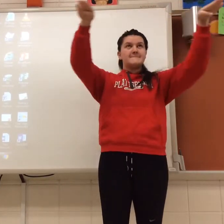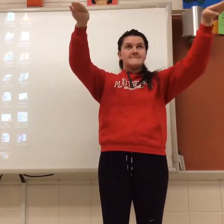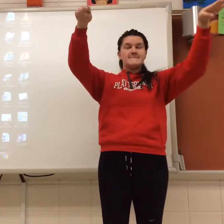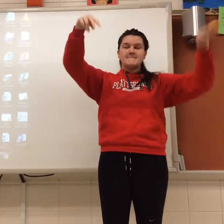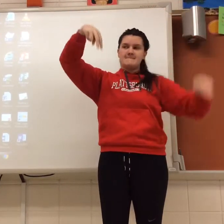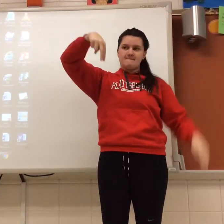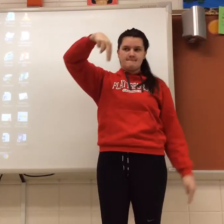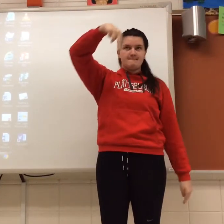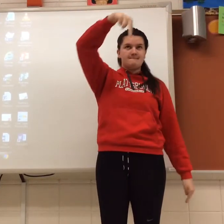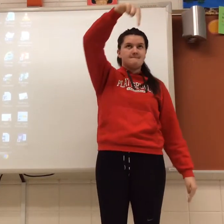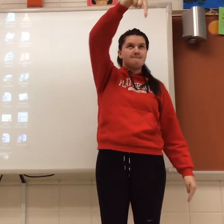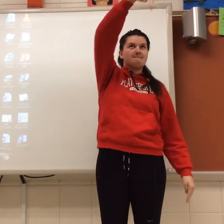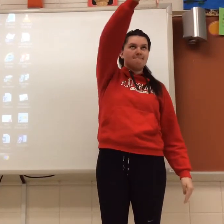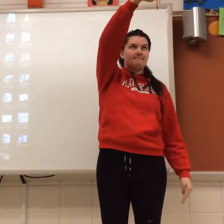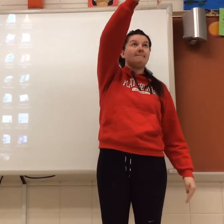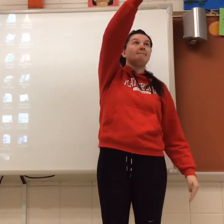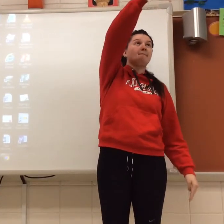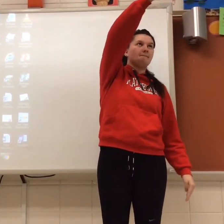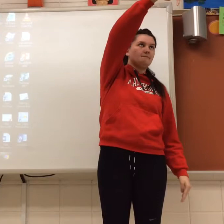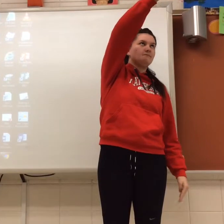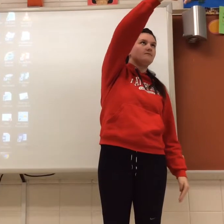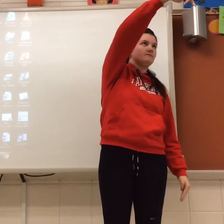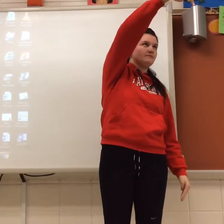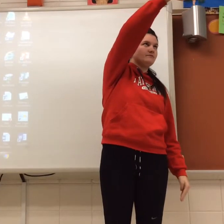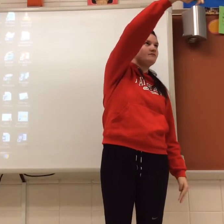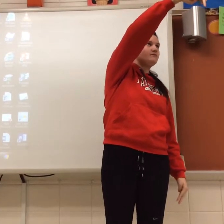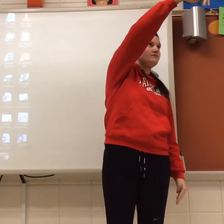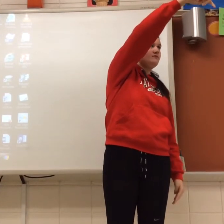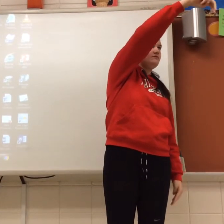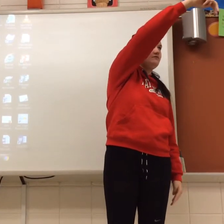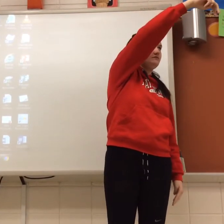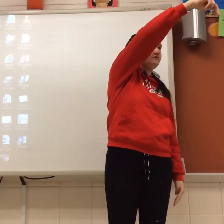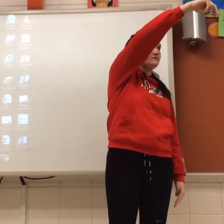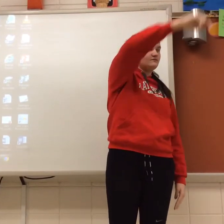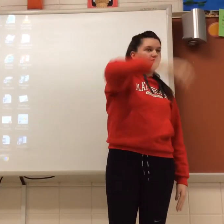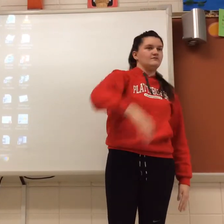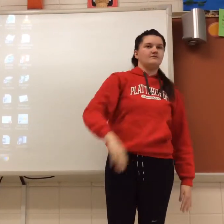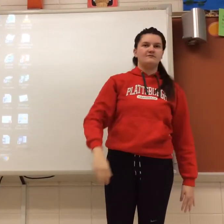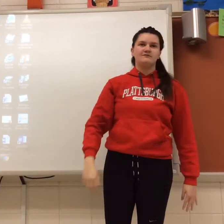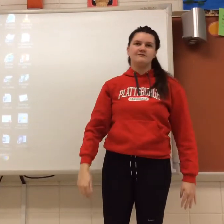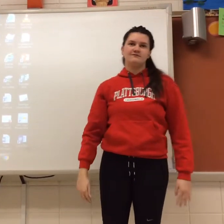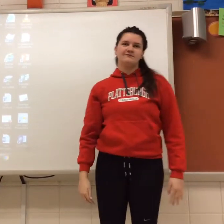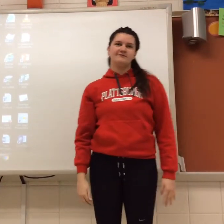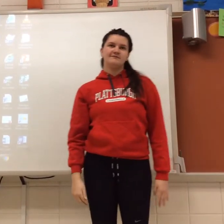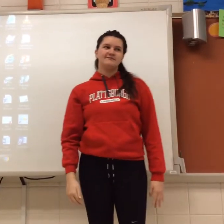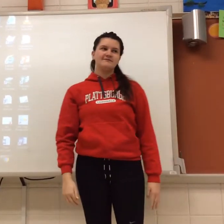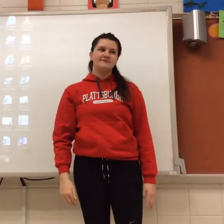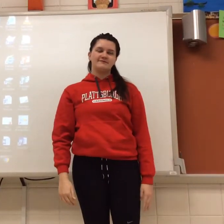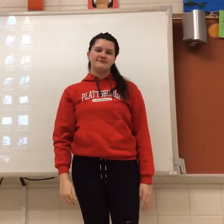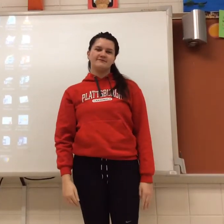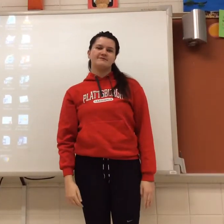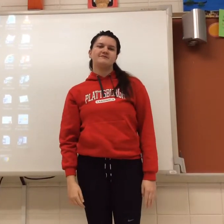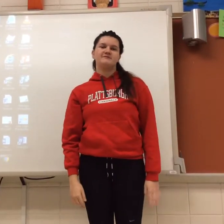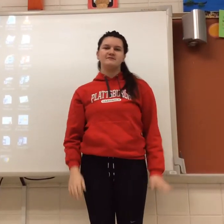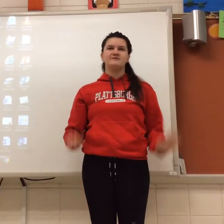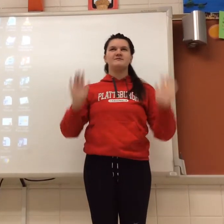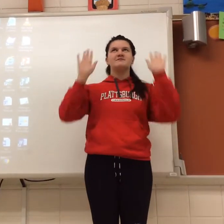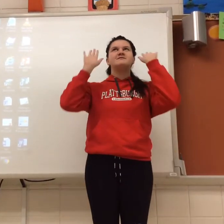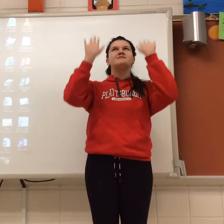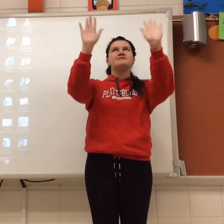He stepped off the escalator as it reached the next floor, and there, before his